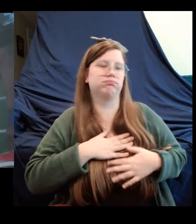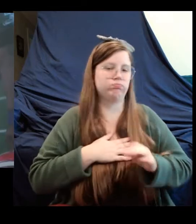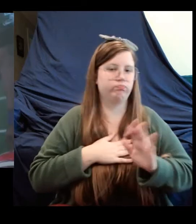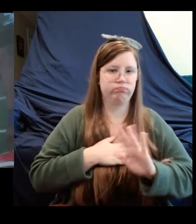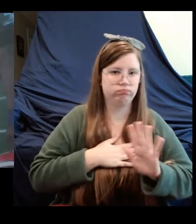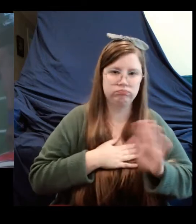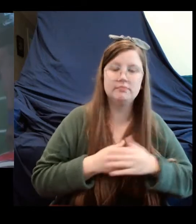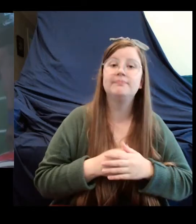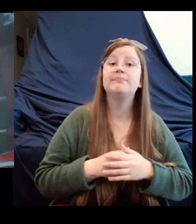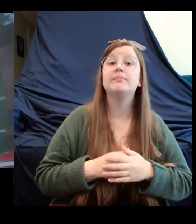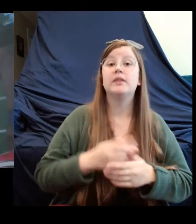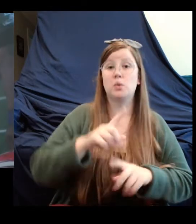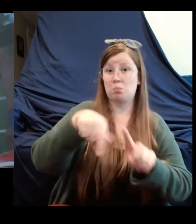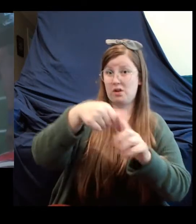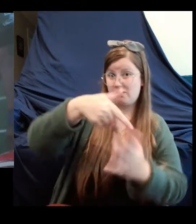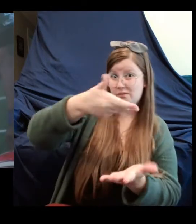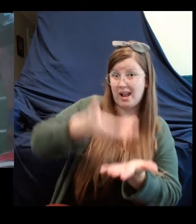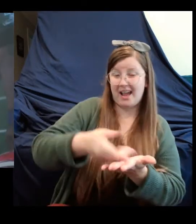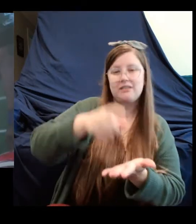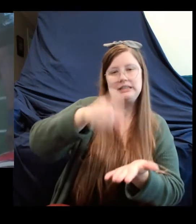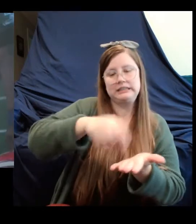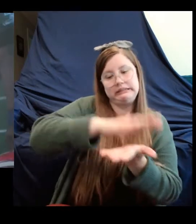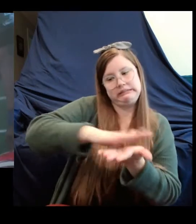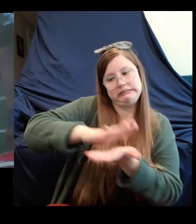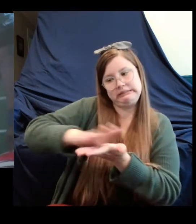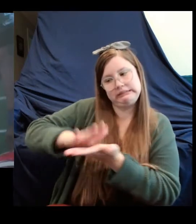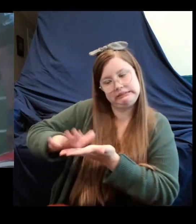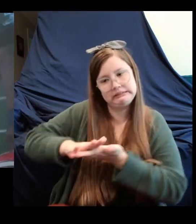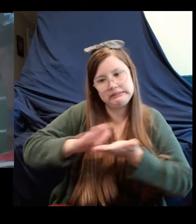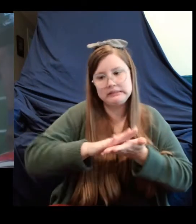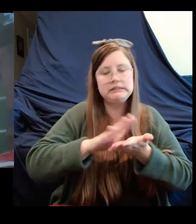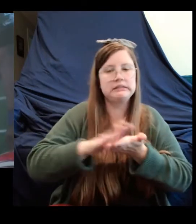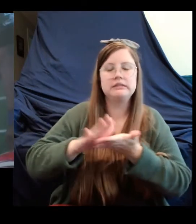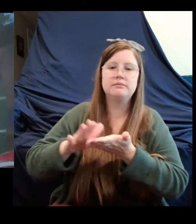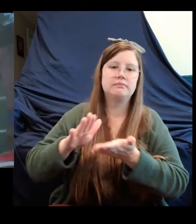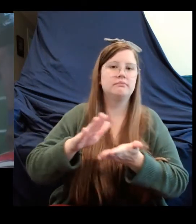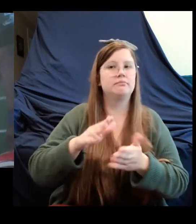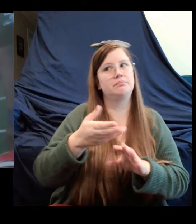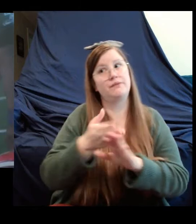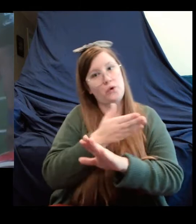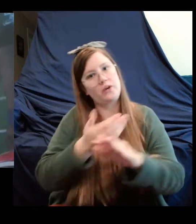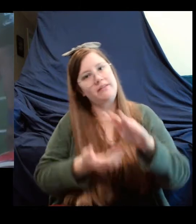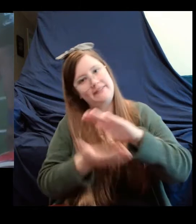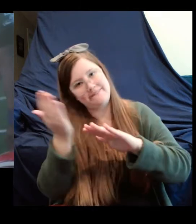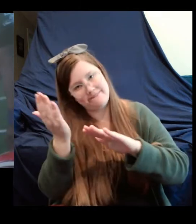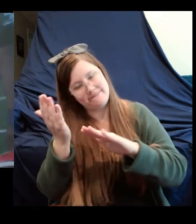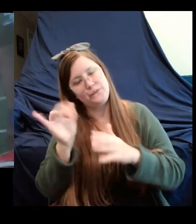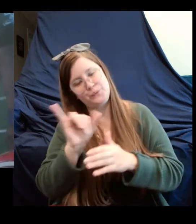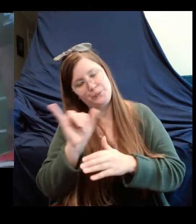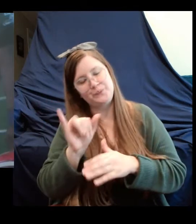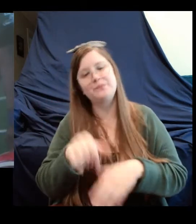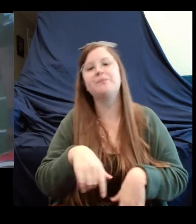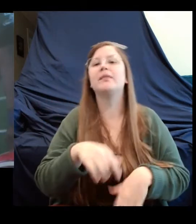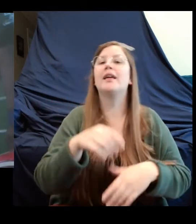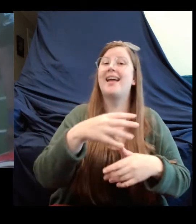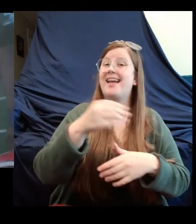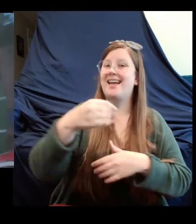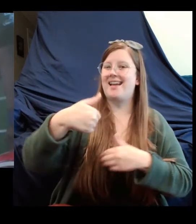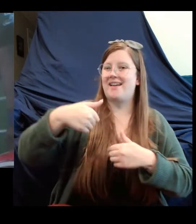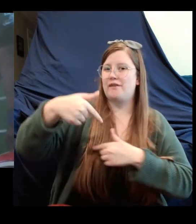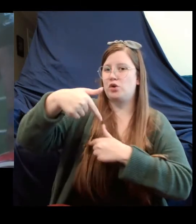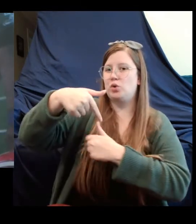contact tracing and wipe down the table, portion, and chair you occupy before you leave. And thank you for